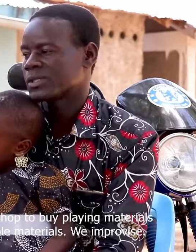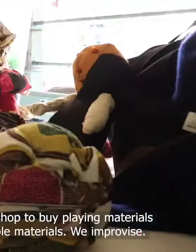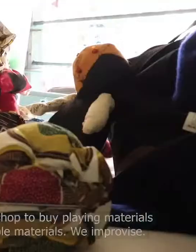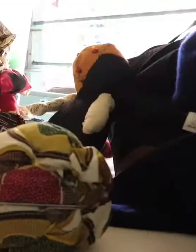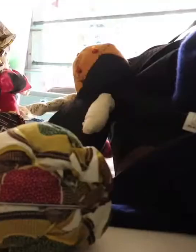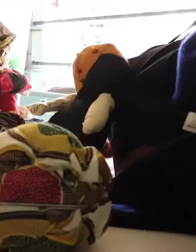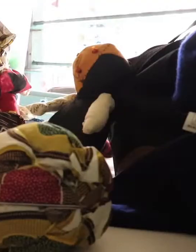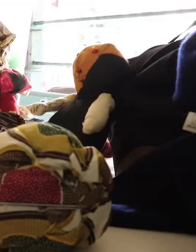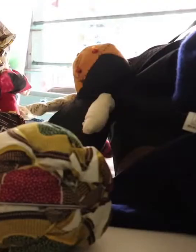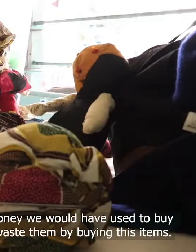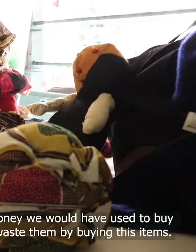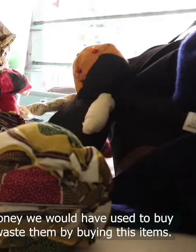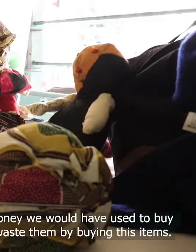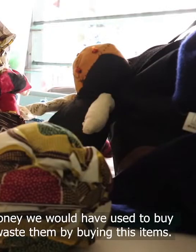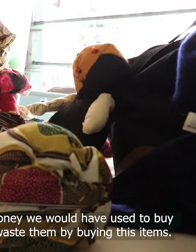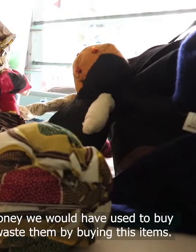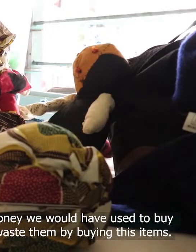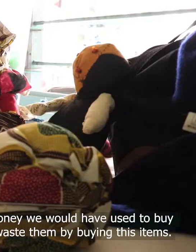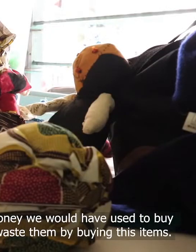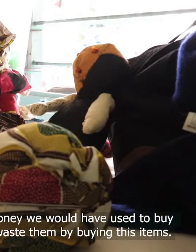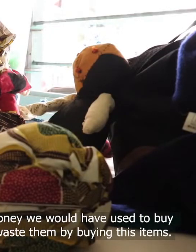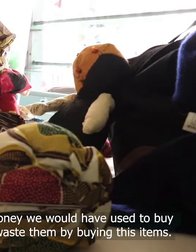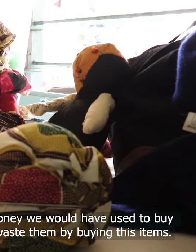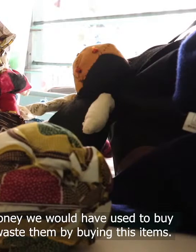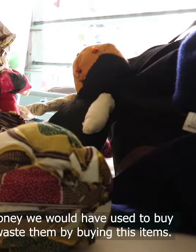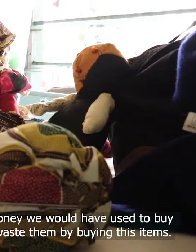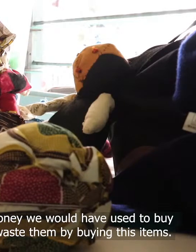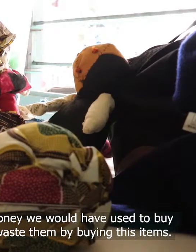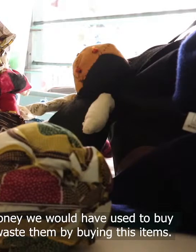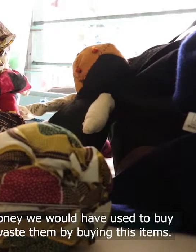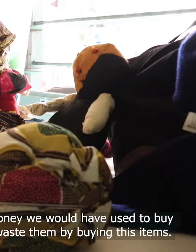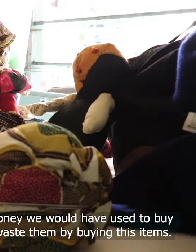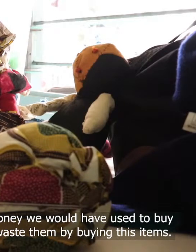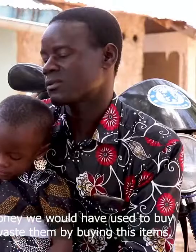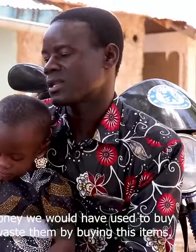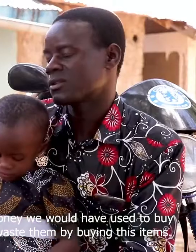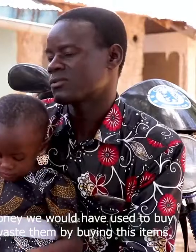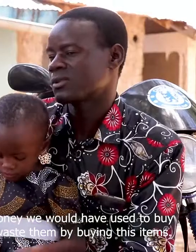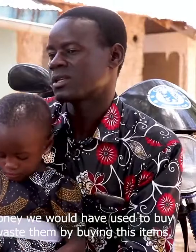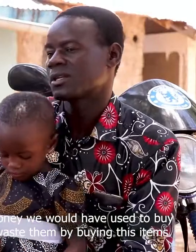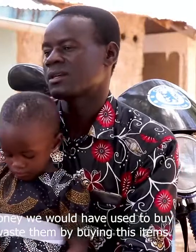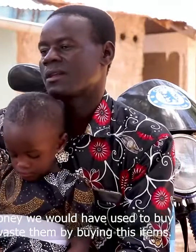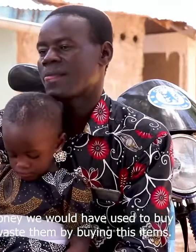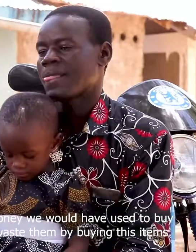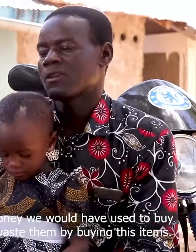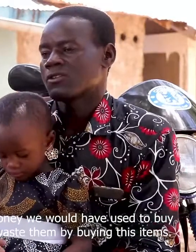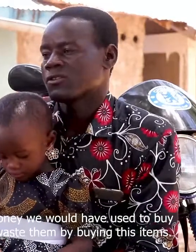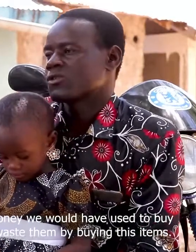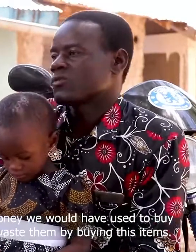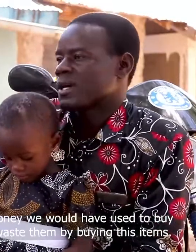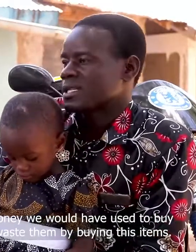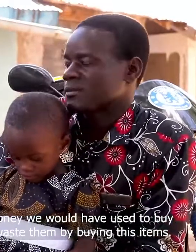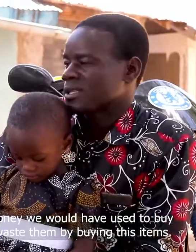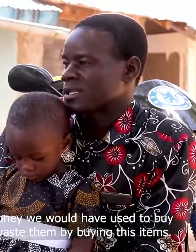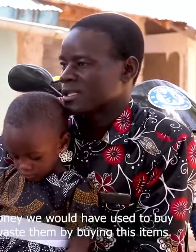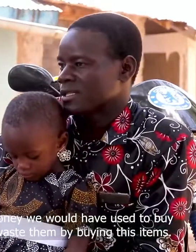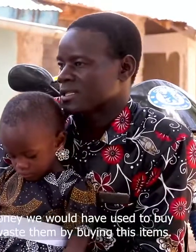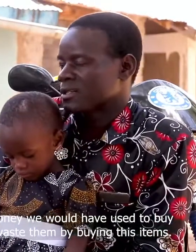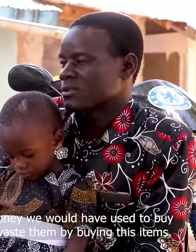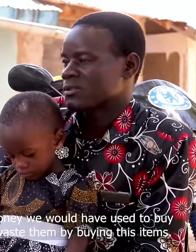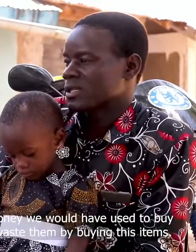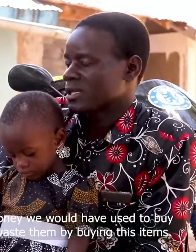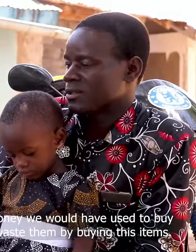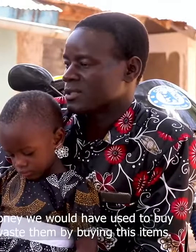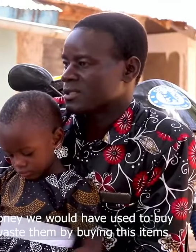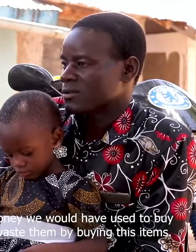We improvise. We find that it is very expensive, and the money that we will use to buy some other